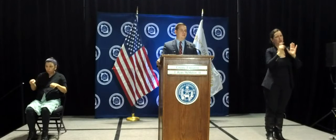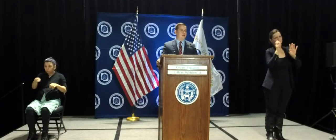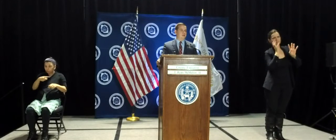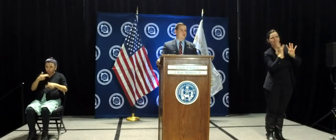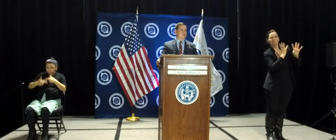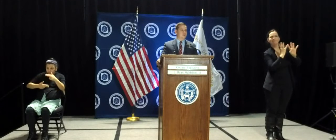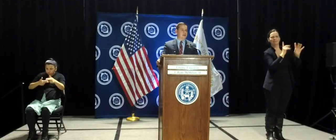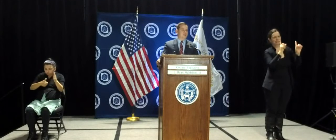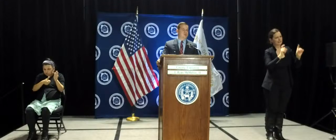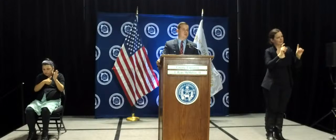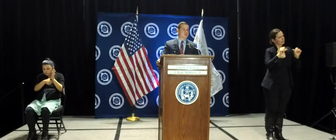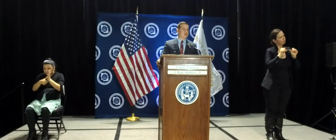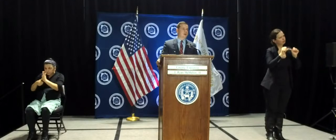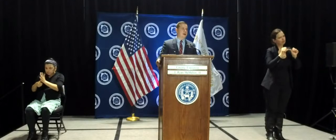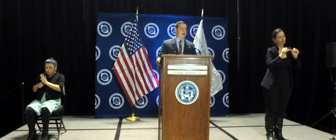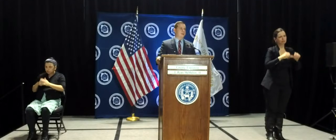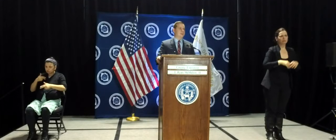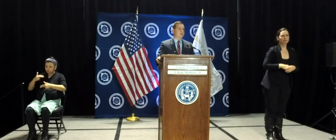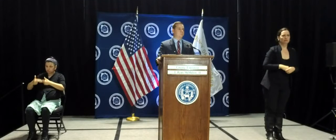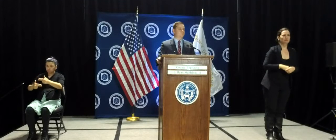to identify this. This is not just